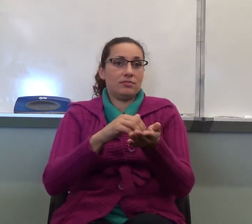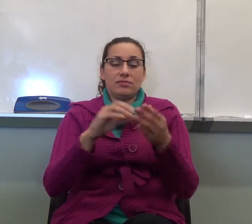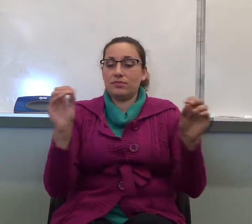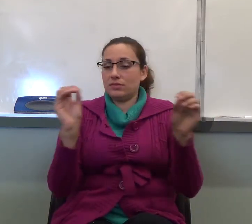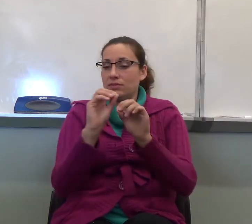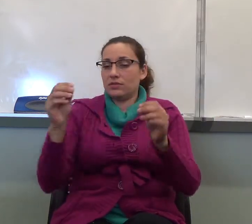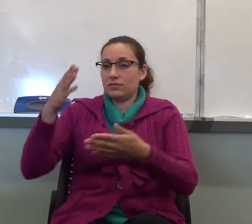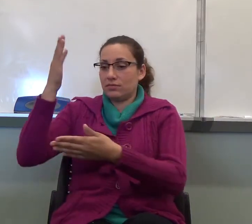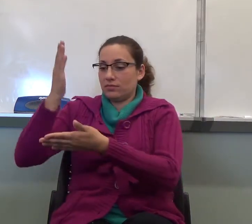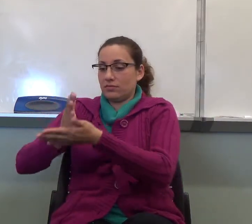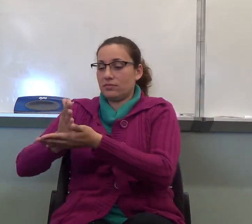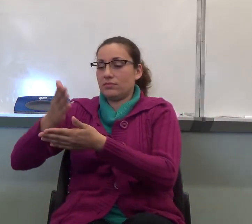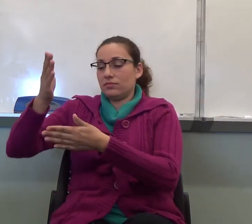non-terminating